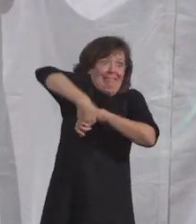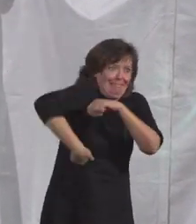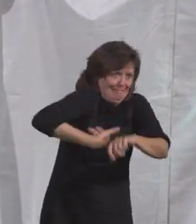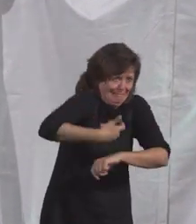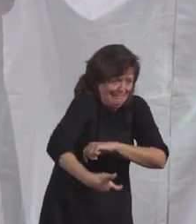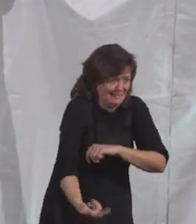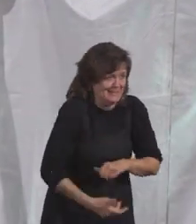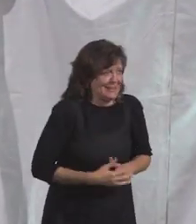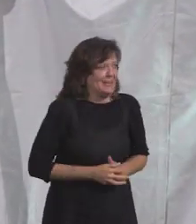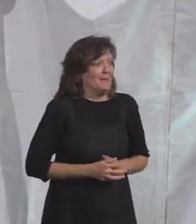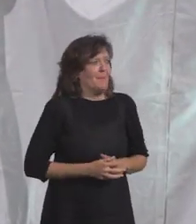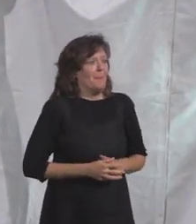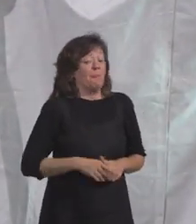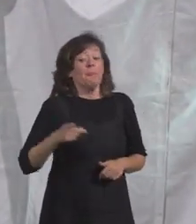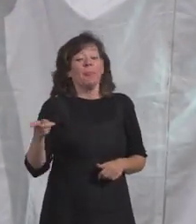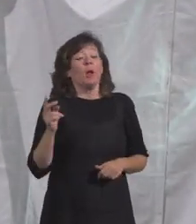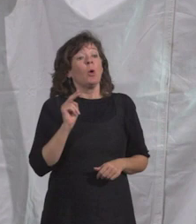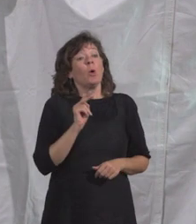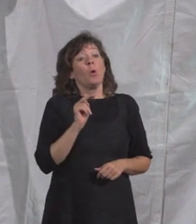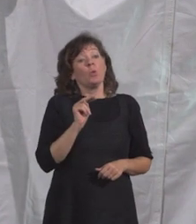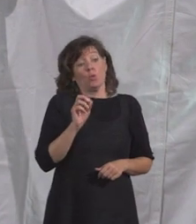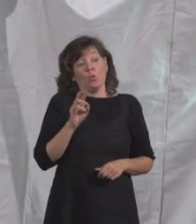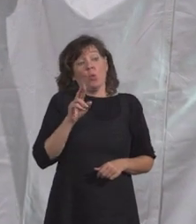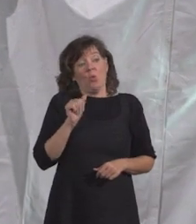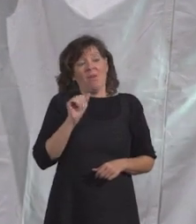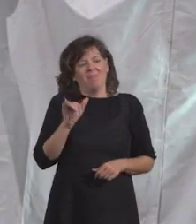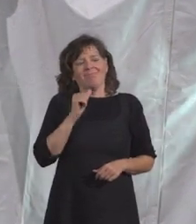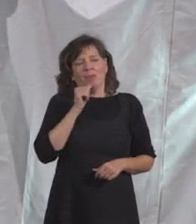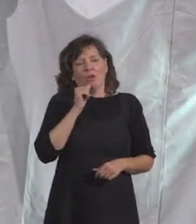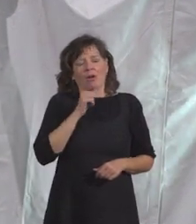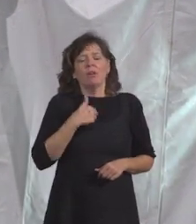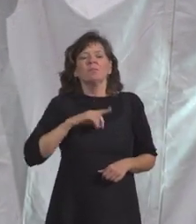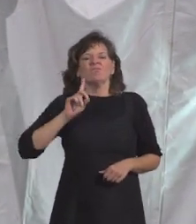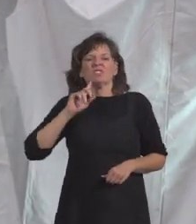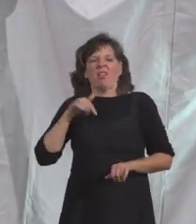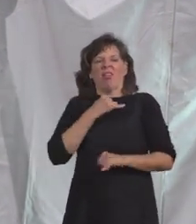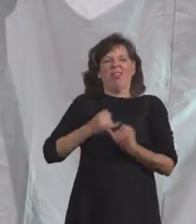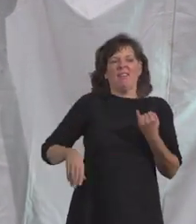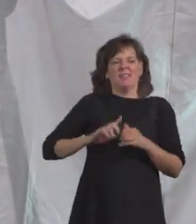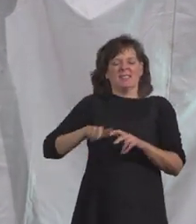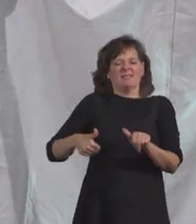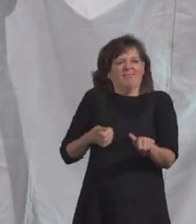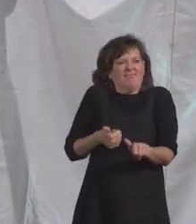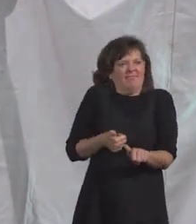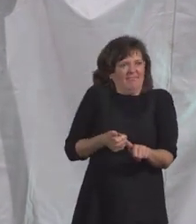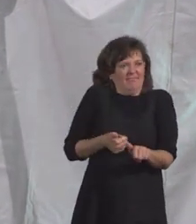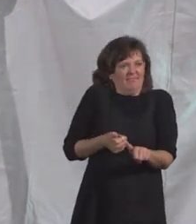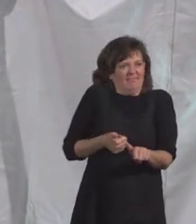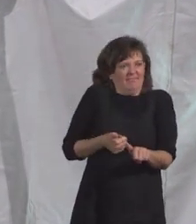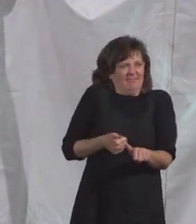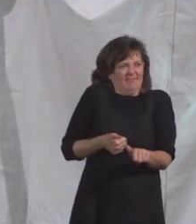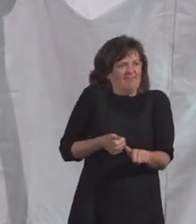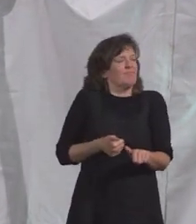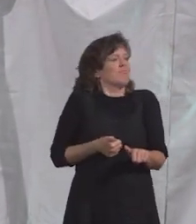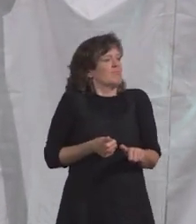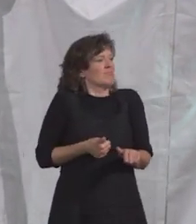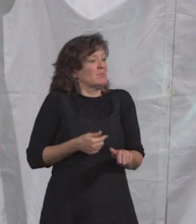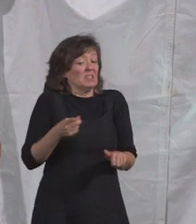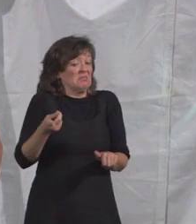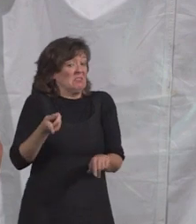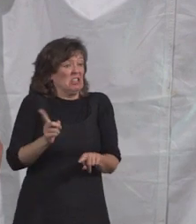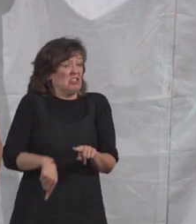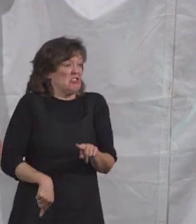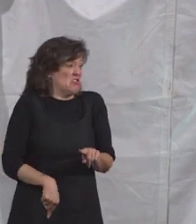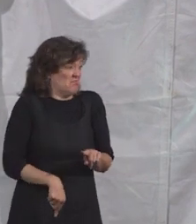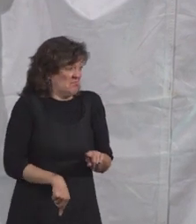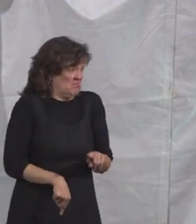Now, Nora couldn't set her chain on fire because we never knew why, but when Nora was born, her legs had never worked. She had been in a wheelchair